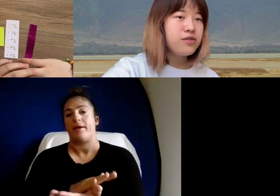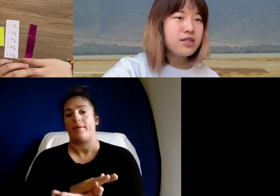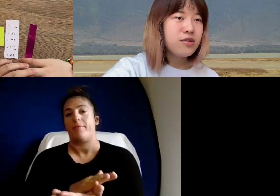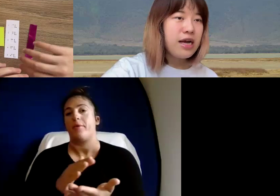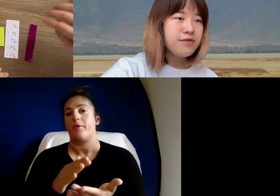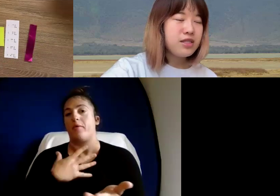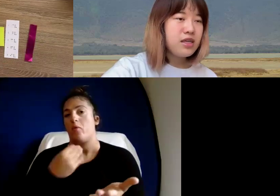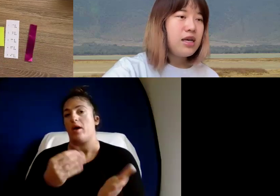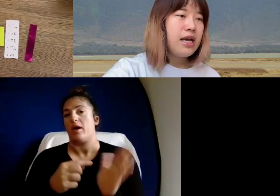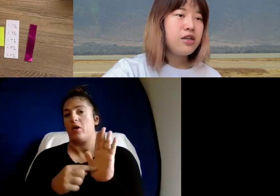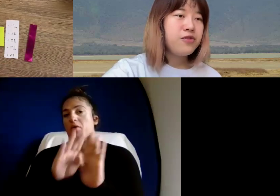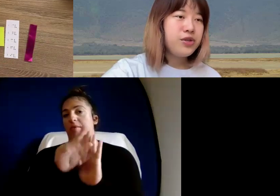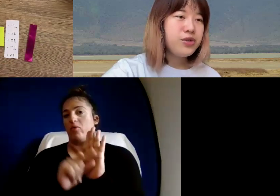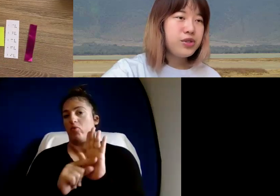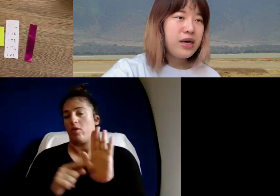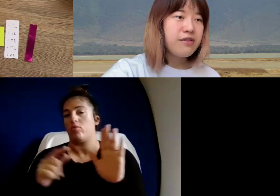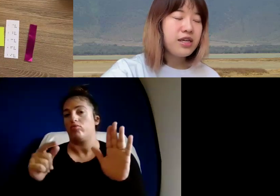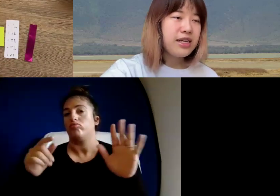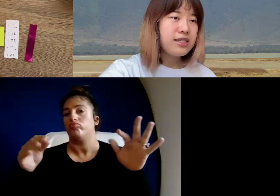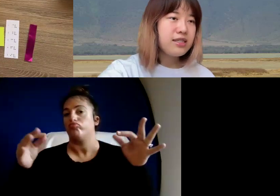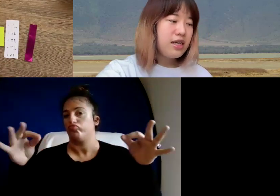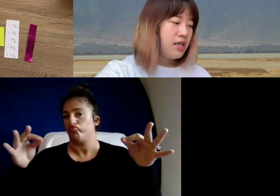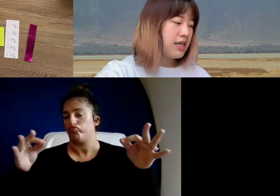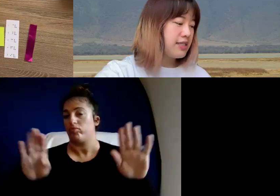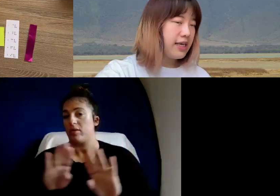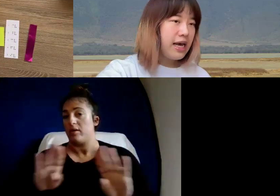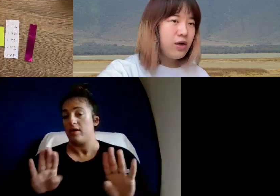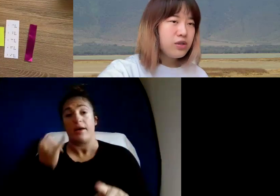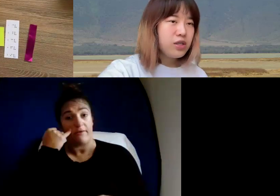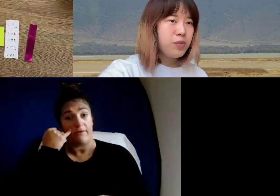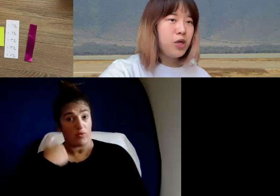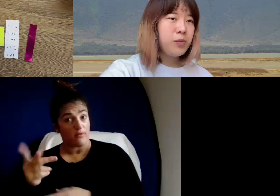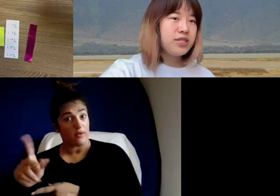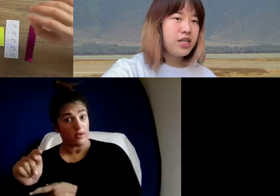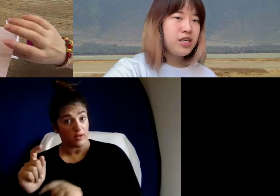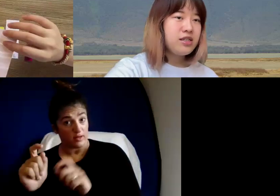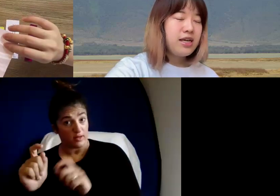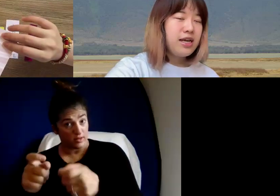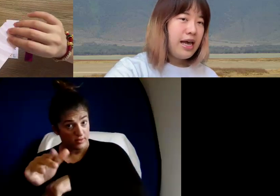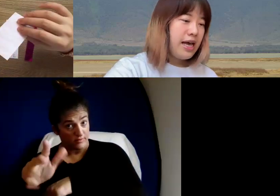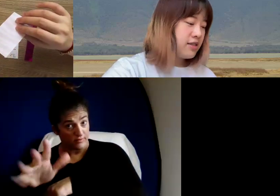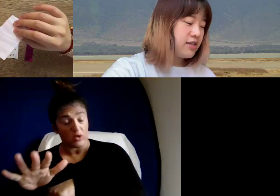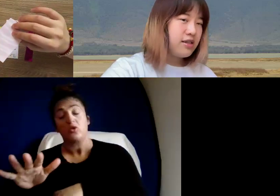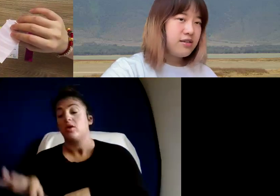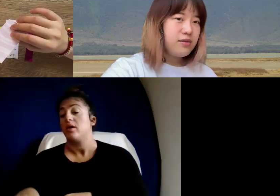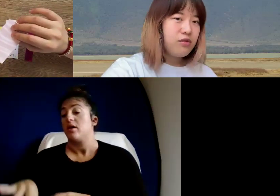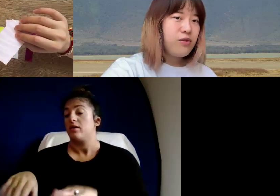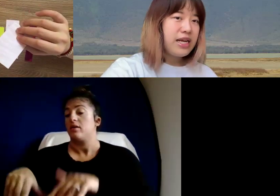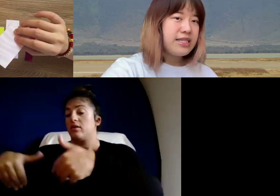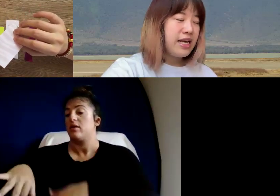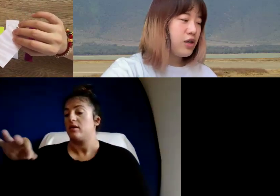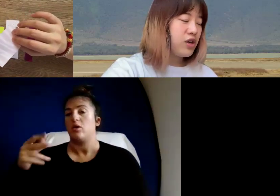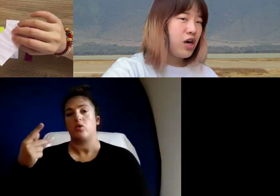background of this craft. And if you do have our kit, you can take out the purple sticker and the